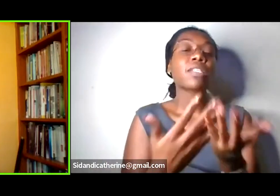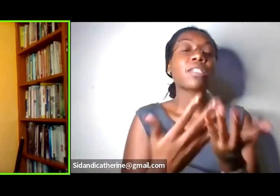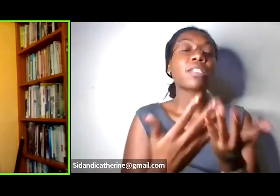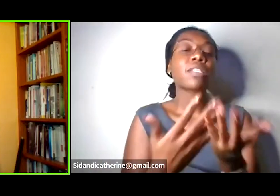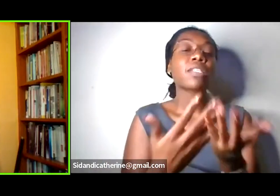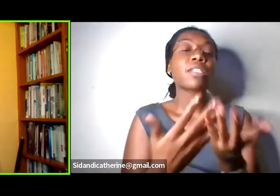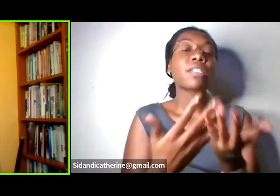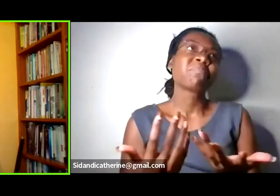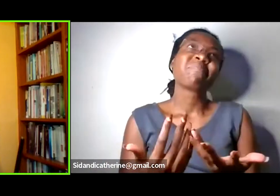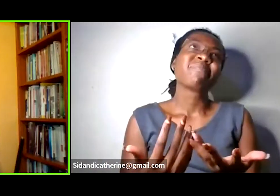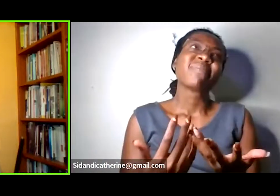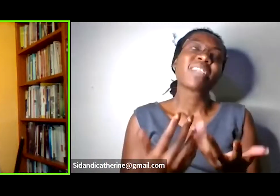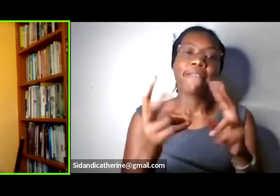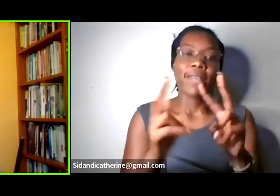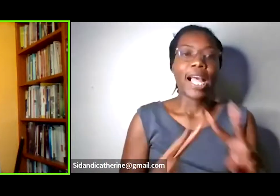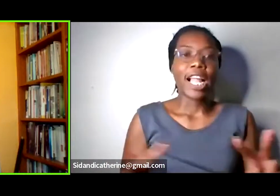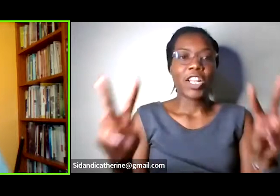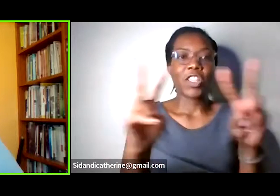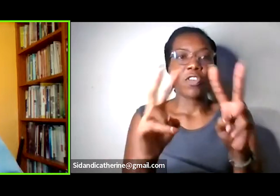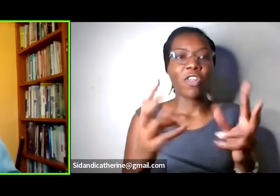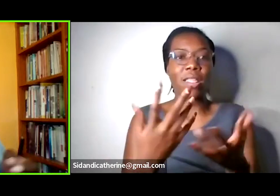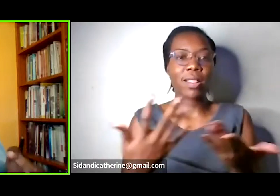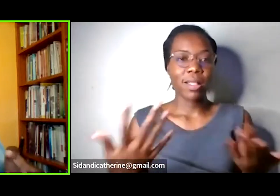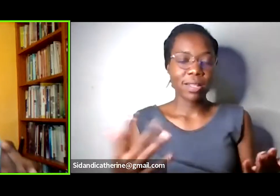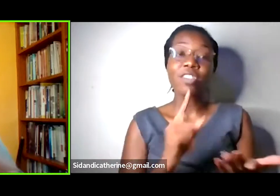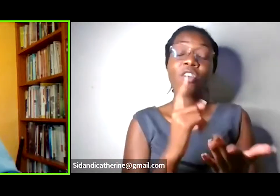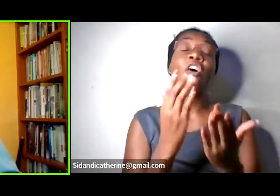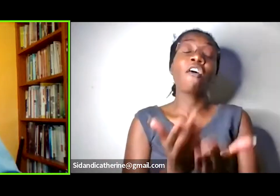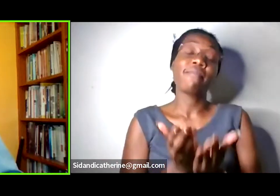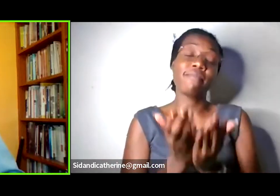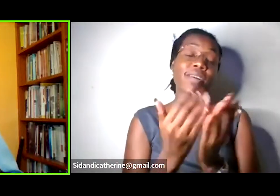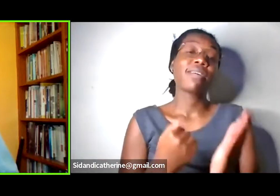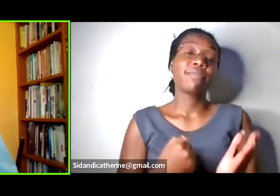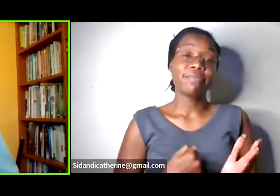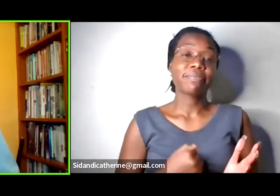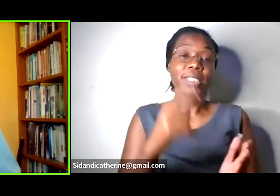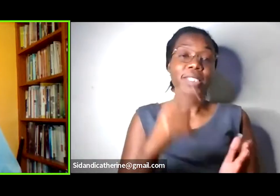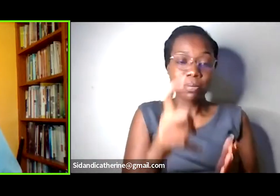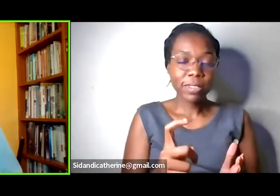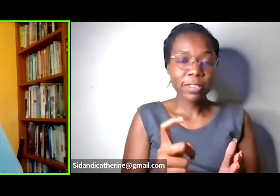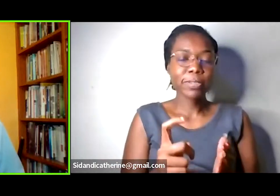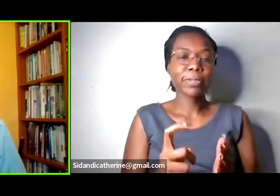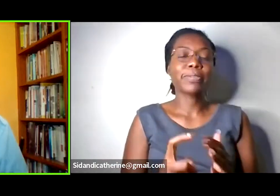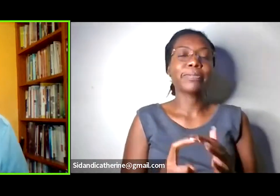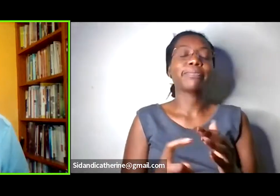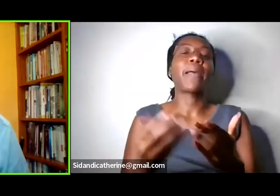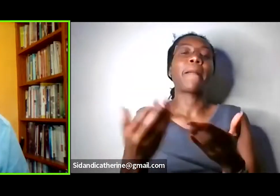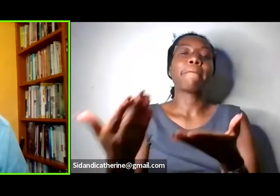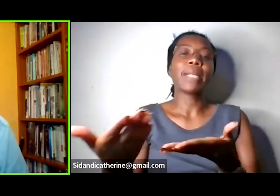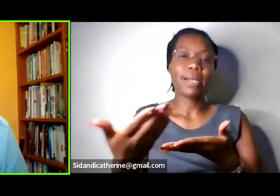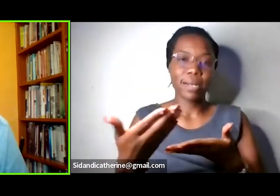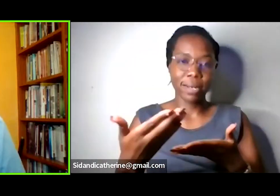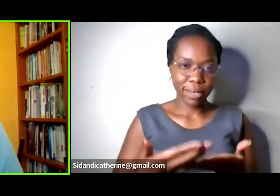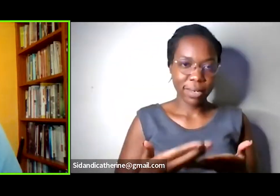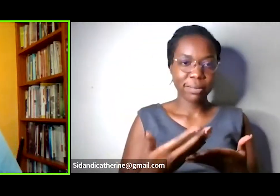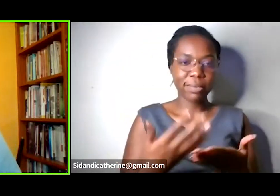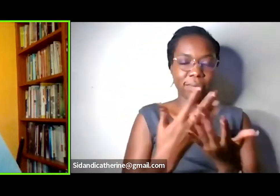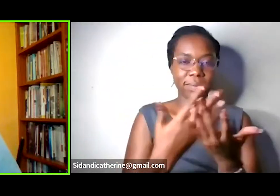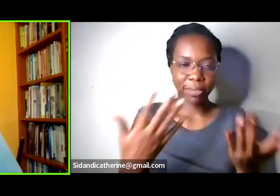the code, then you have to understand that people buy offers. They don't buy the product or the service. What they buy is